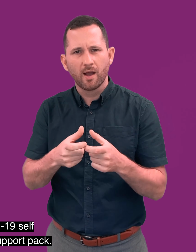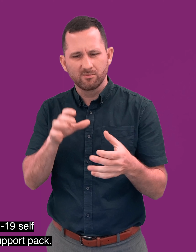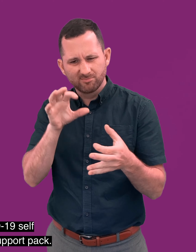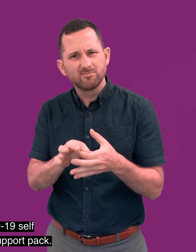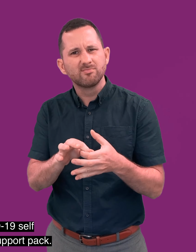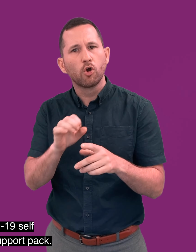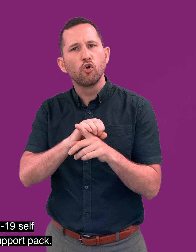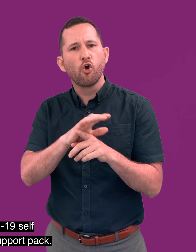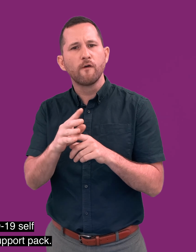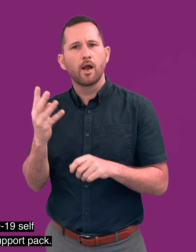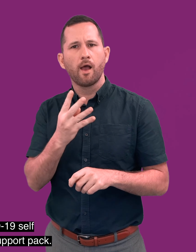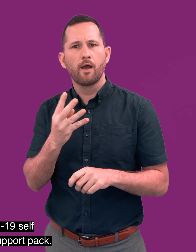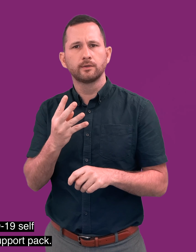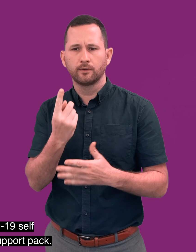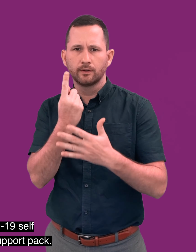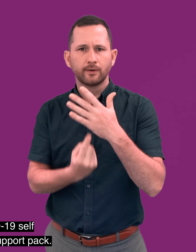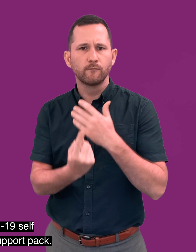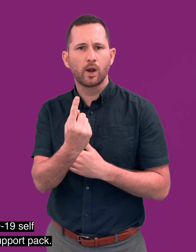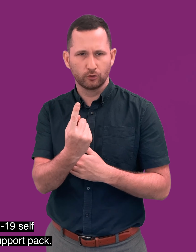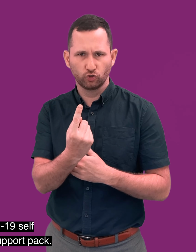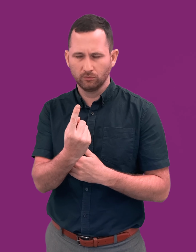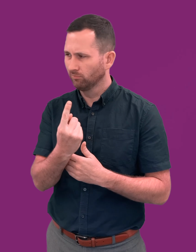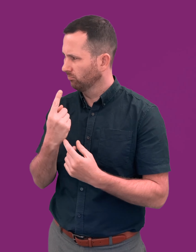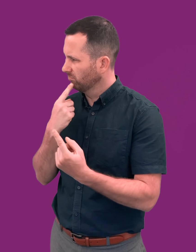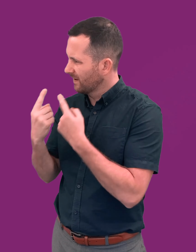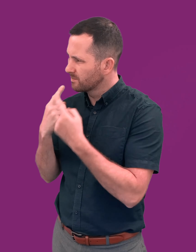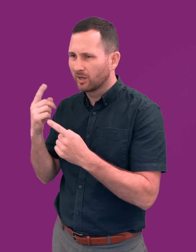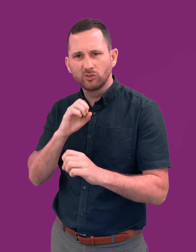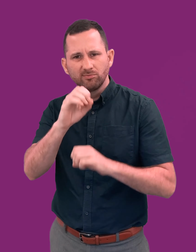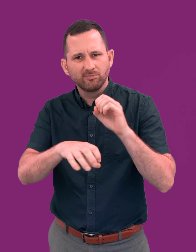COVID-19 Self-Isolation Support Pack.